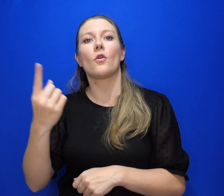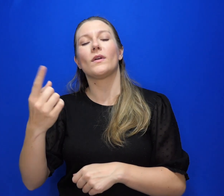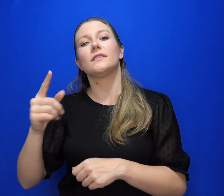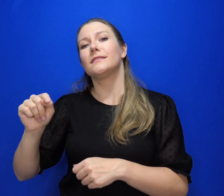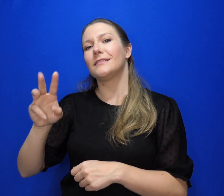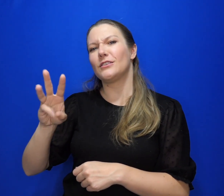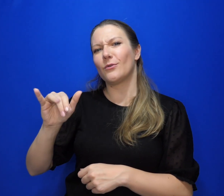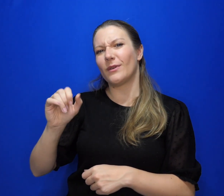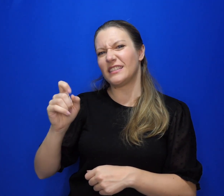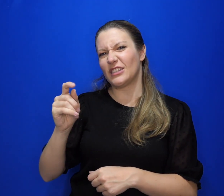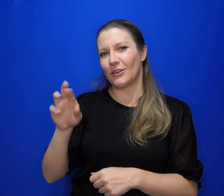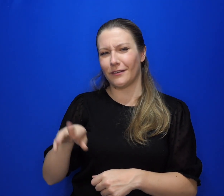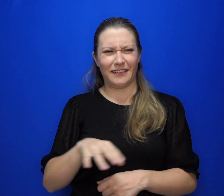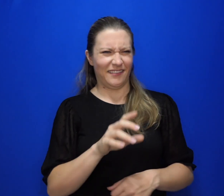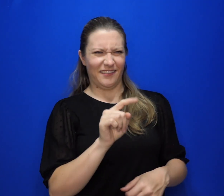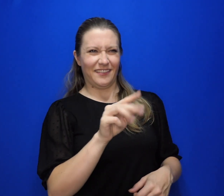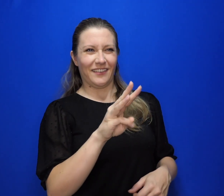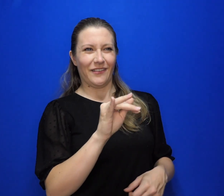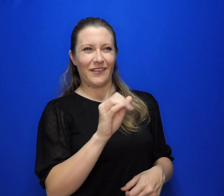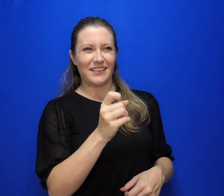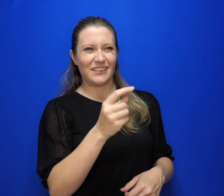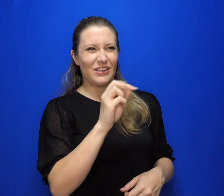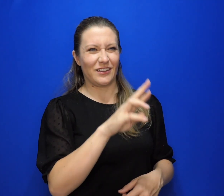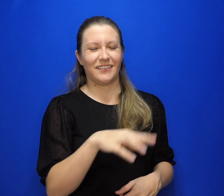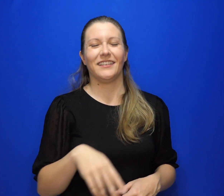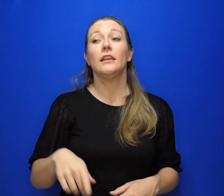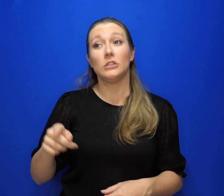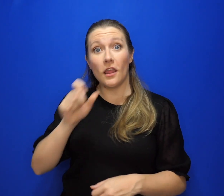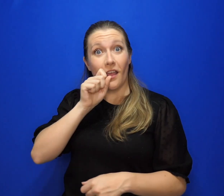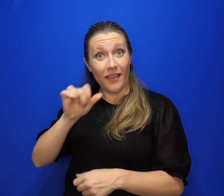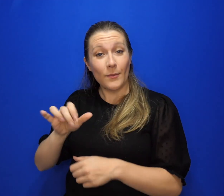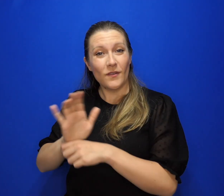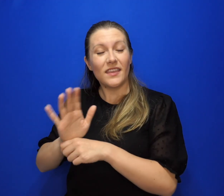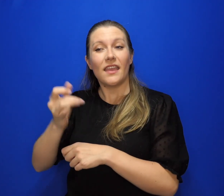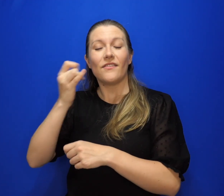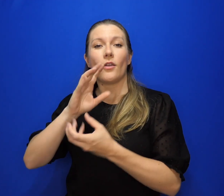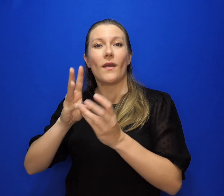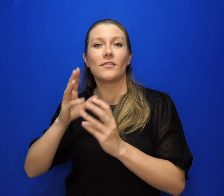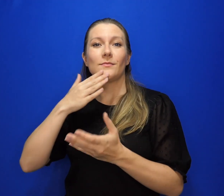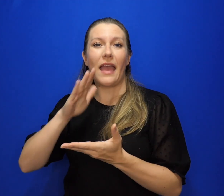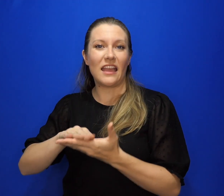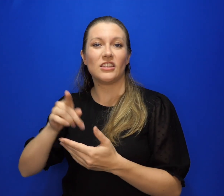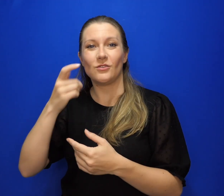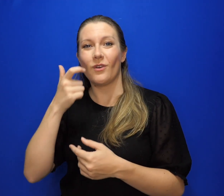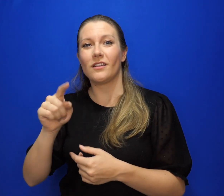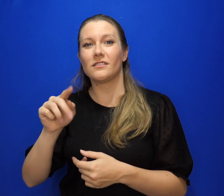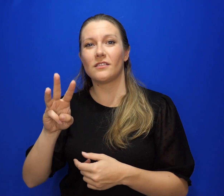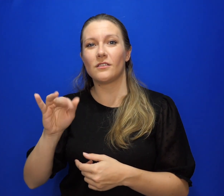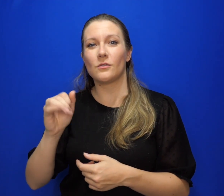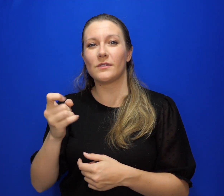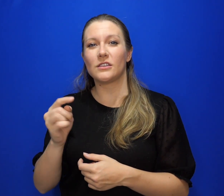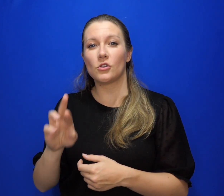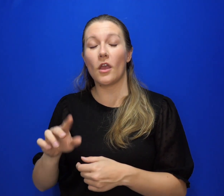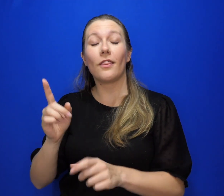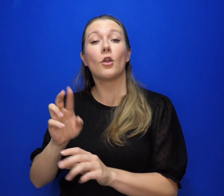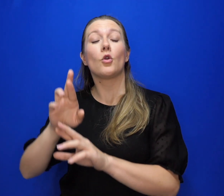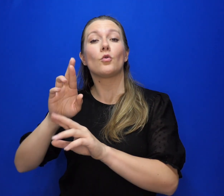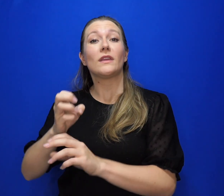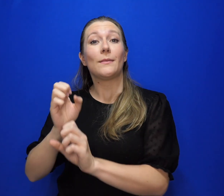Twister. She loves Twister. When the weather's bad, she puts Twister on. They're remaking Twister. She seems very excited.